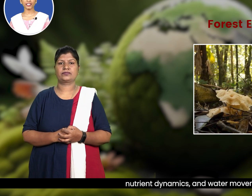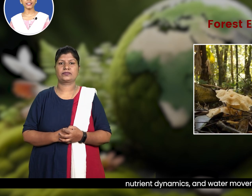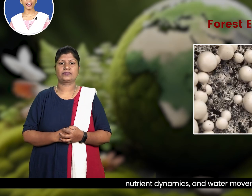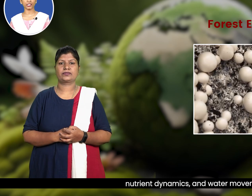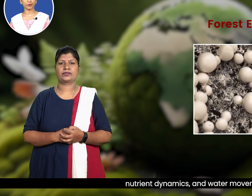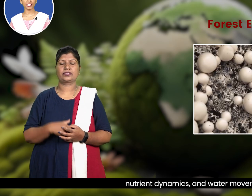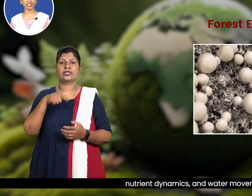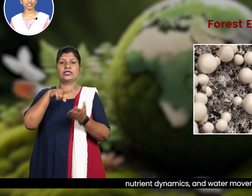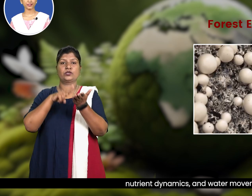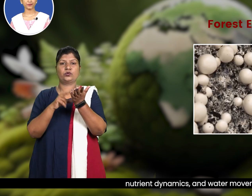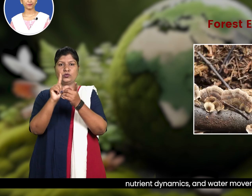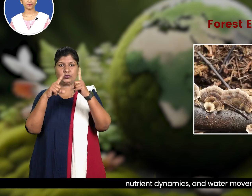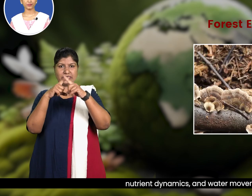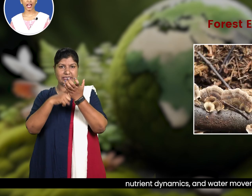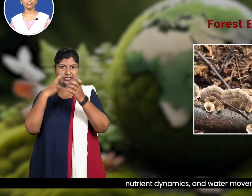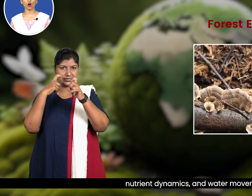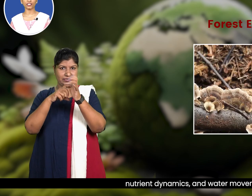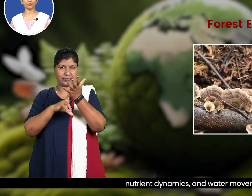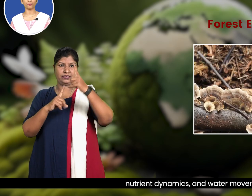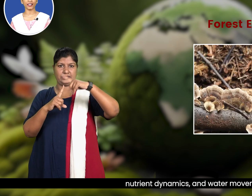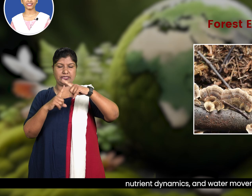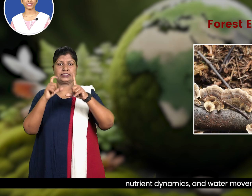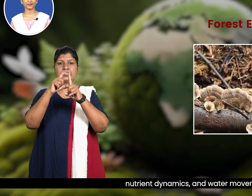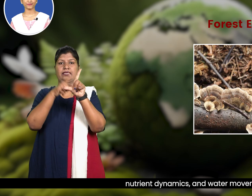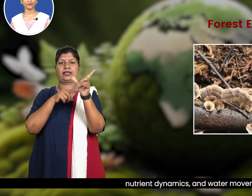nutrient dynamics and water movement.